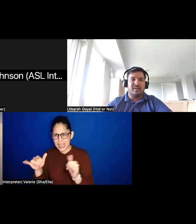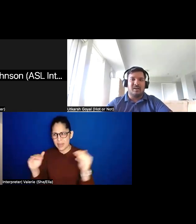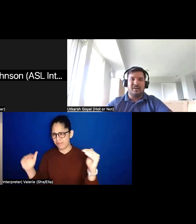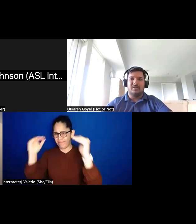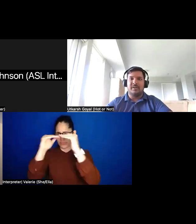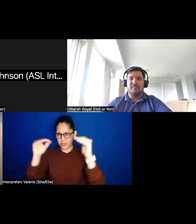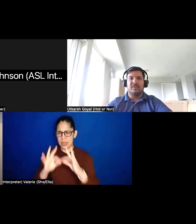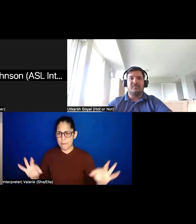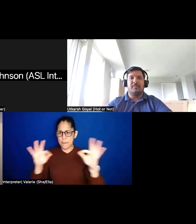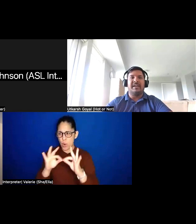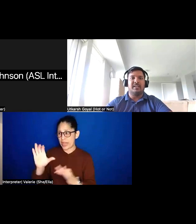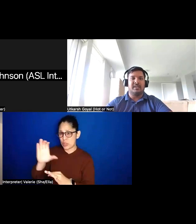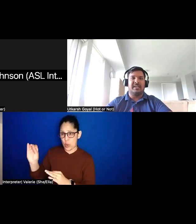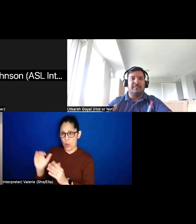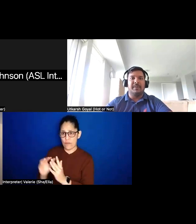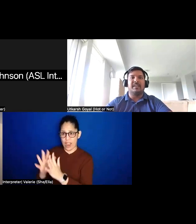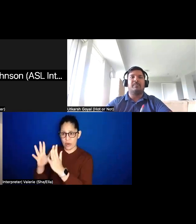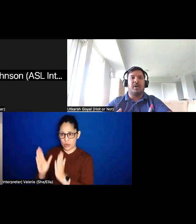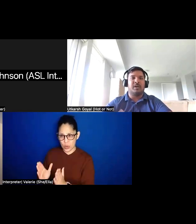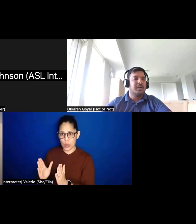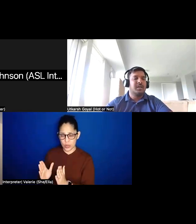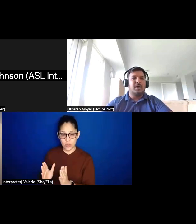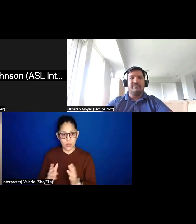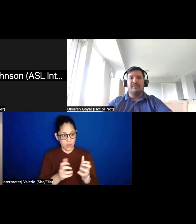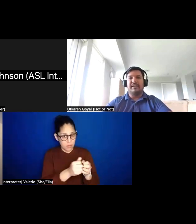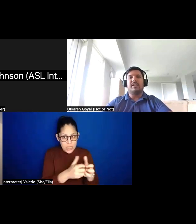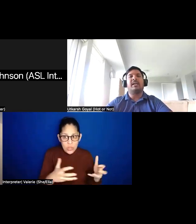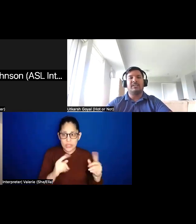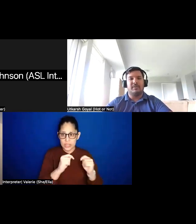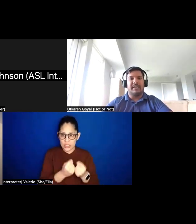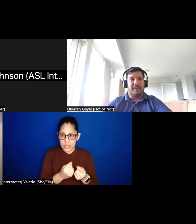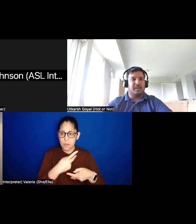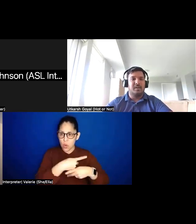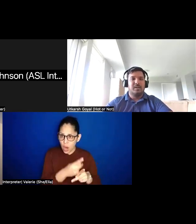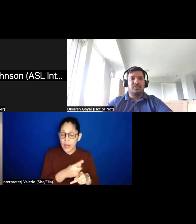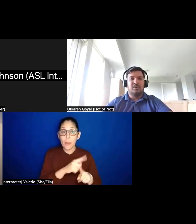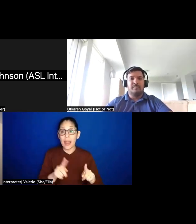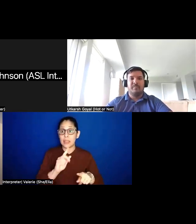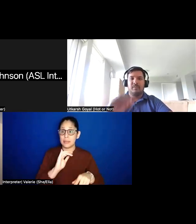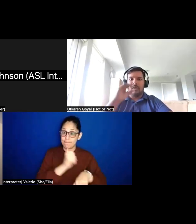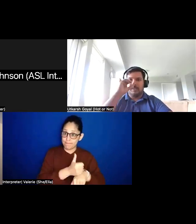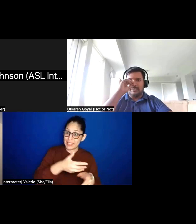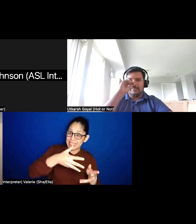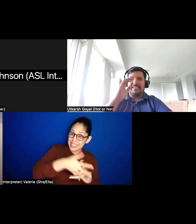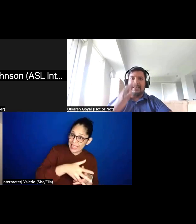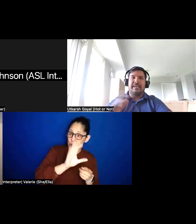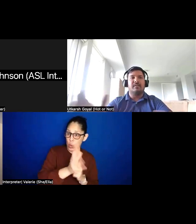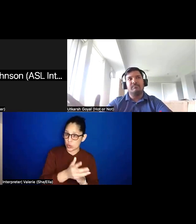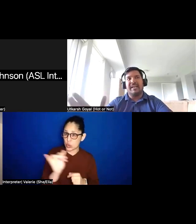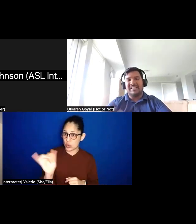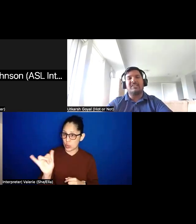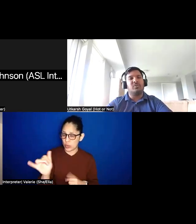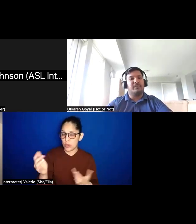co-founders are, in terms of building the team, building the product, or even building the culture for that matter. So this